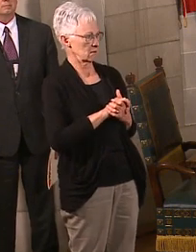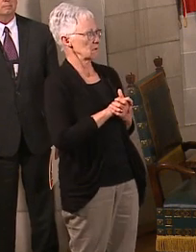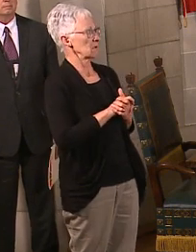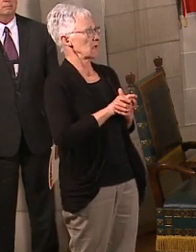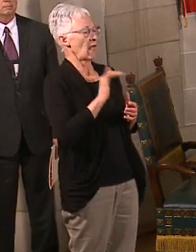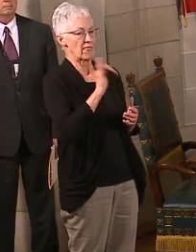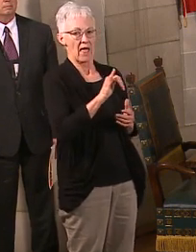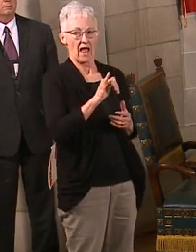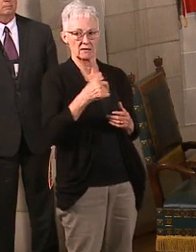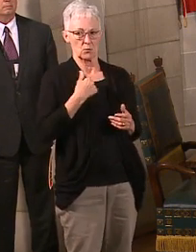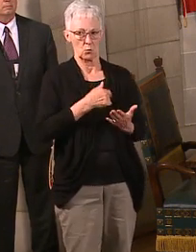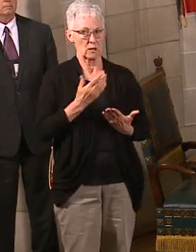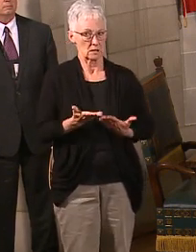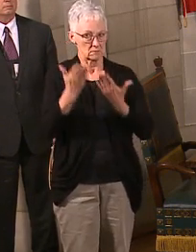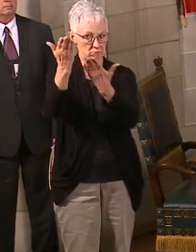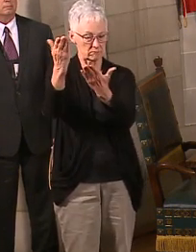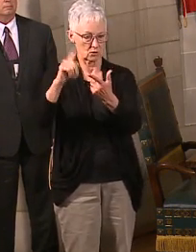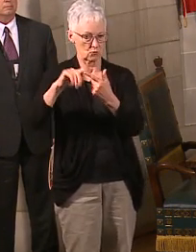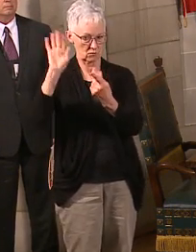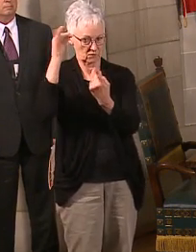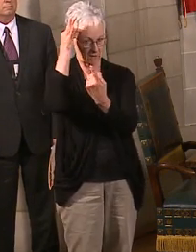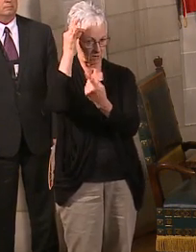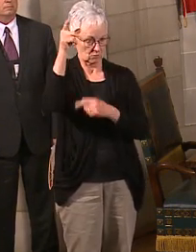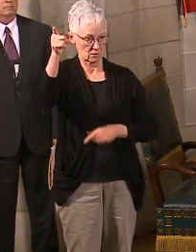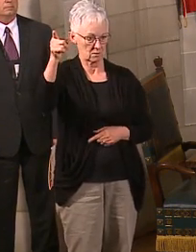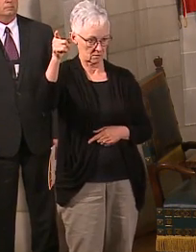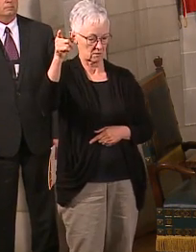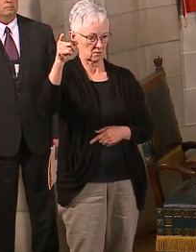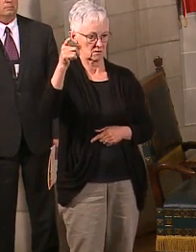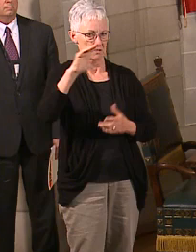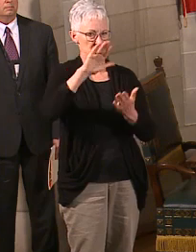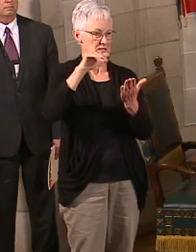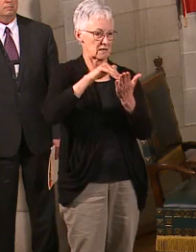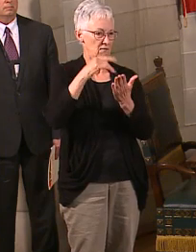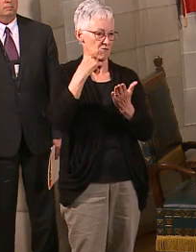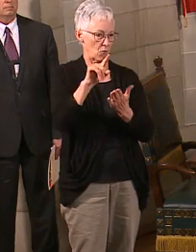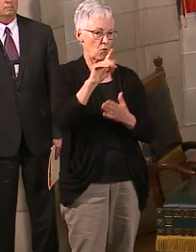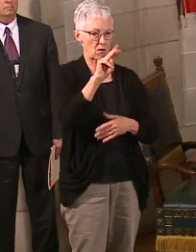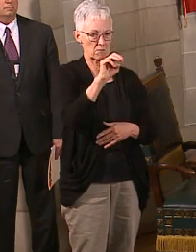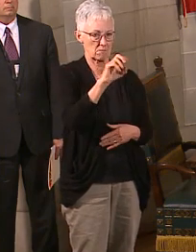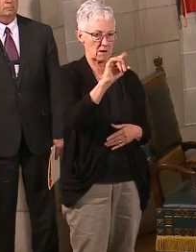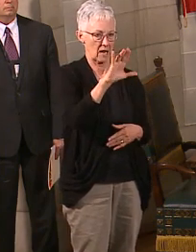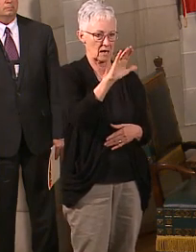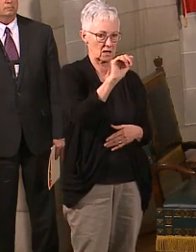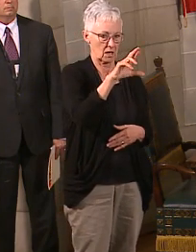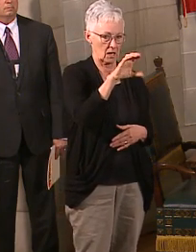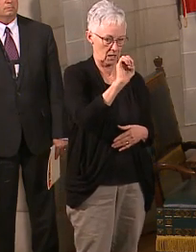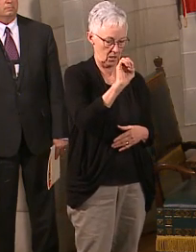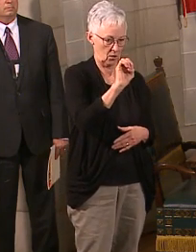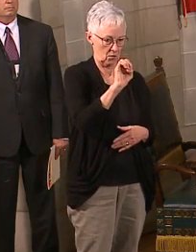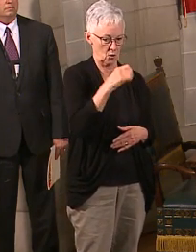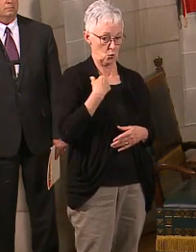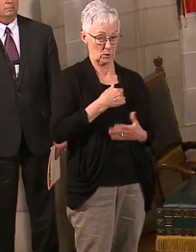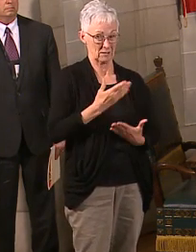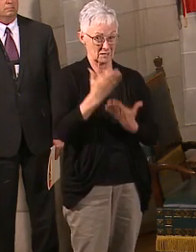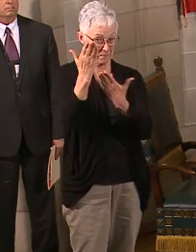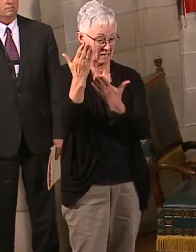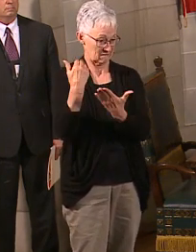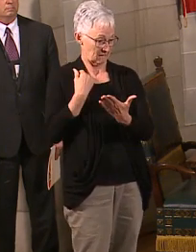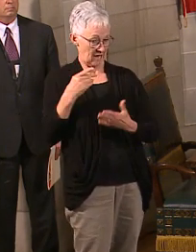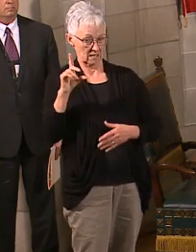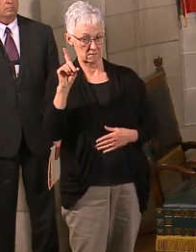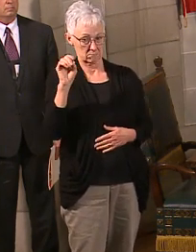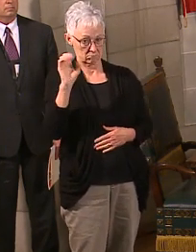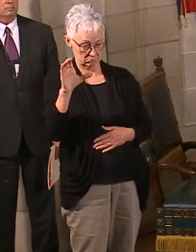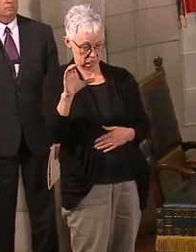to the federal government. We actually submit it to the Center for Medicare and Medicaid Services in December, and that is the